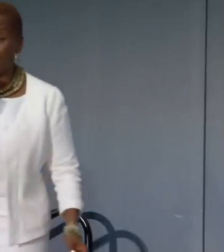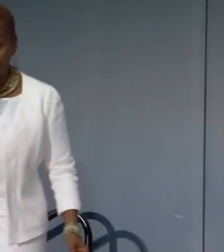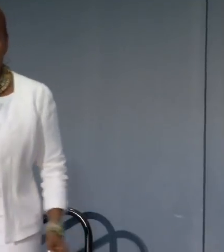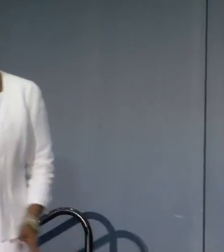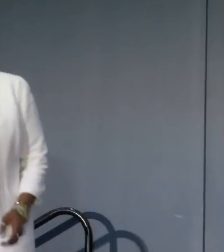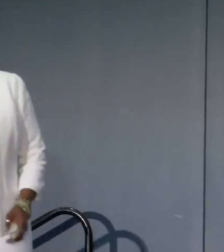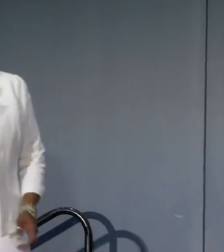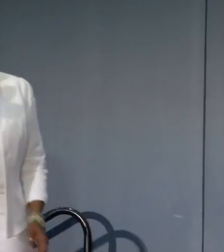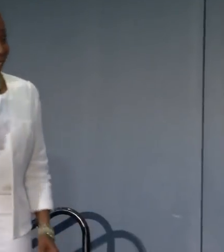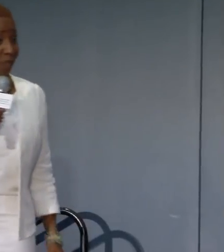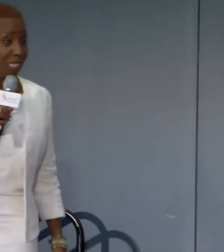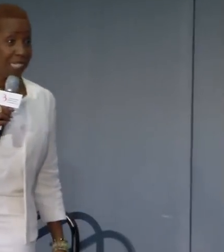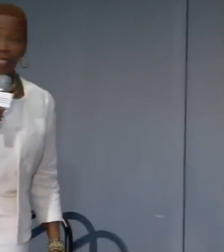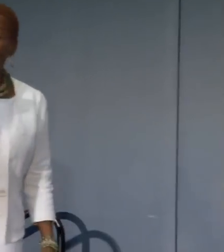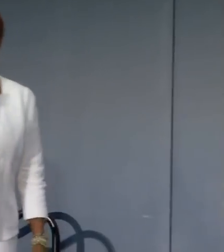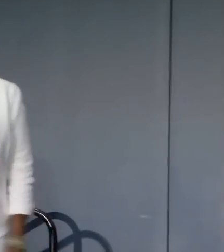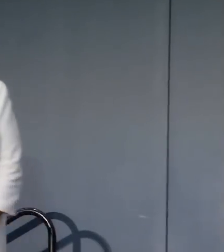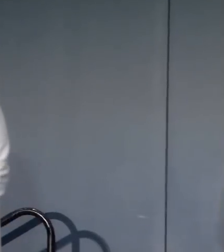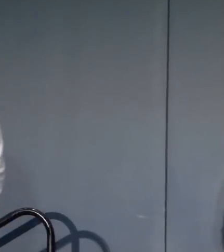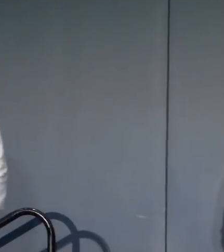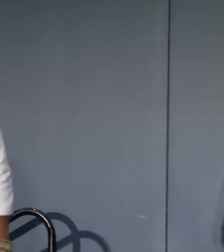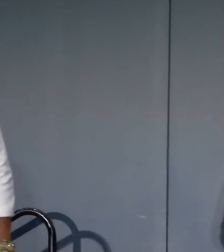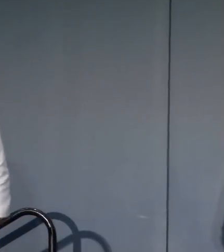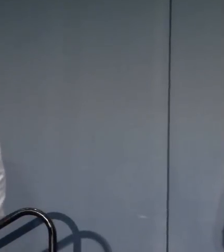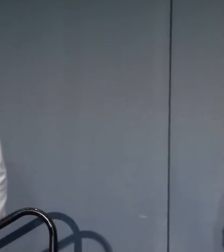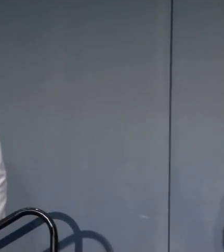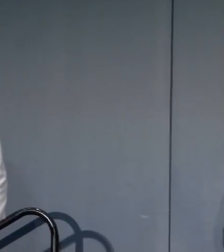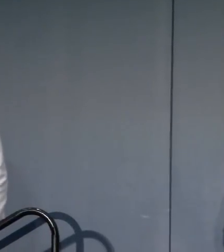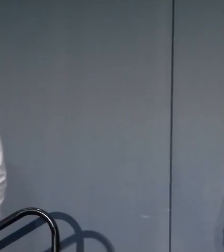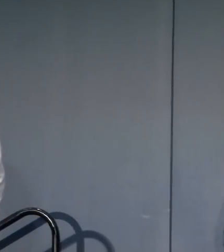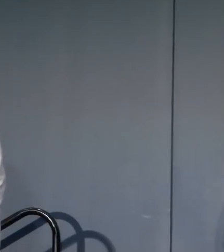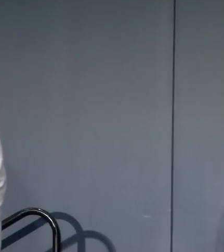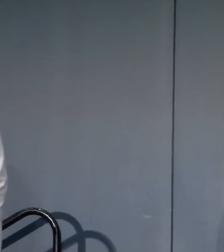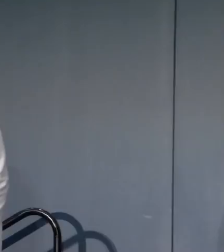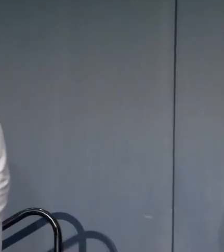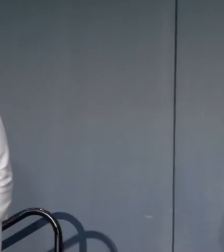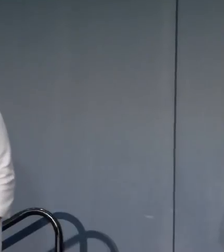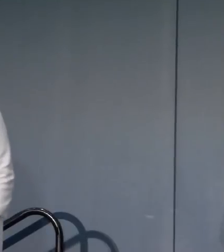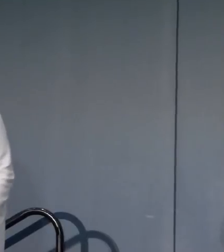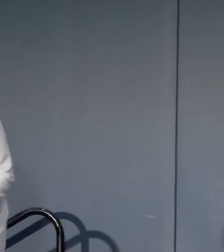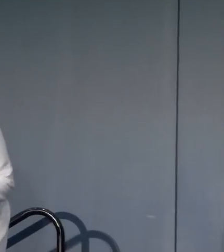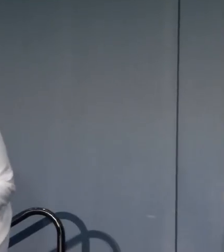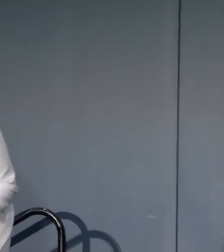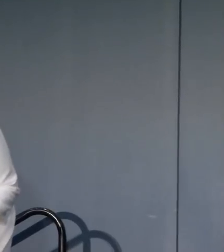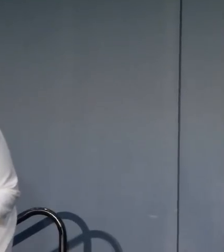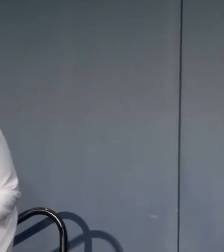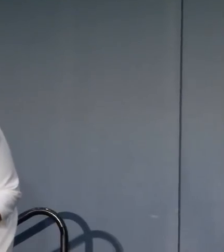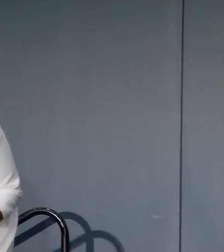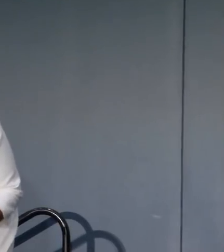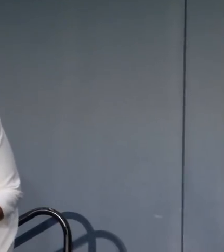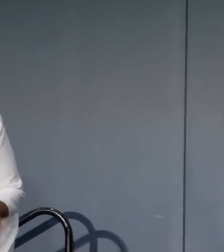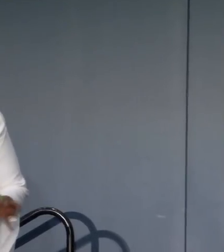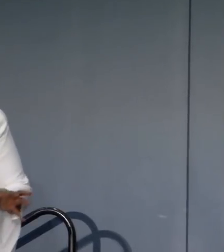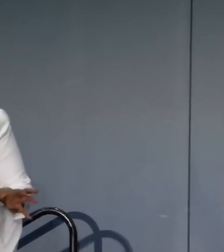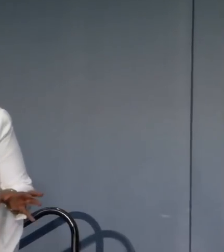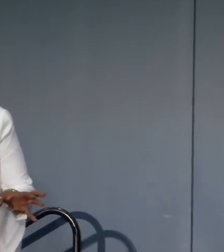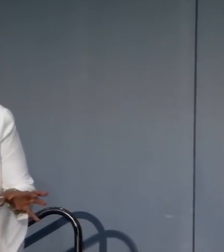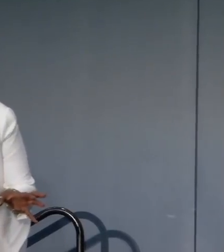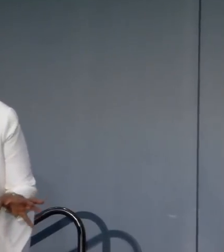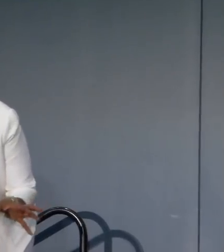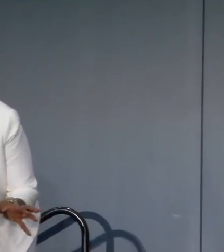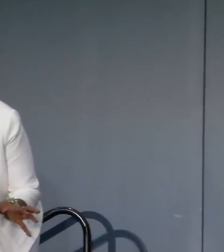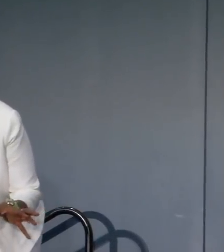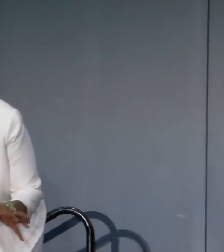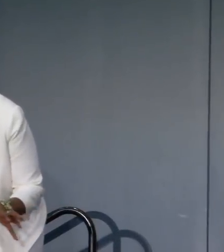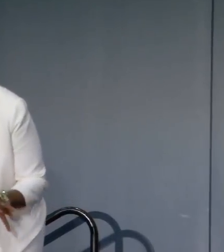it gets good, so you don't have to worry. Just, you have to be authentic, you know, because you have to say, anybody see my glasses? Because I